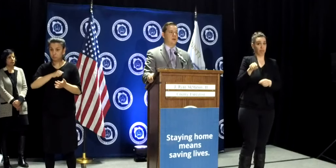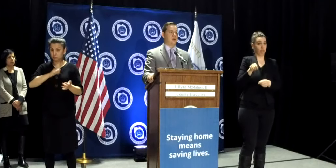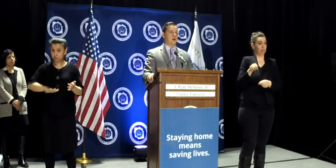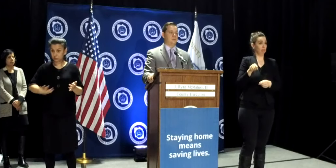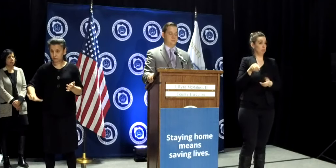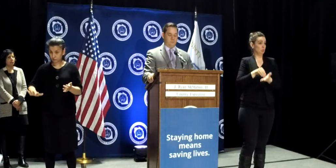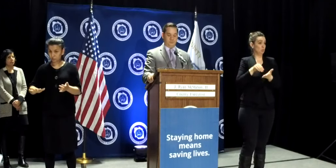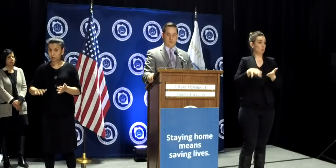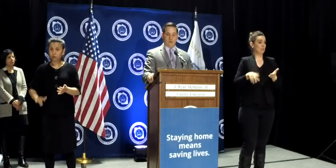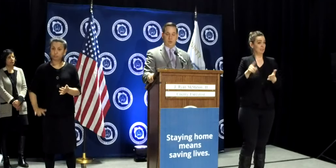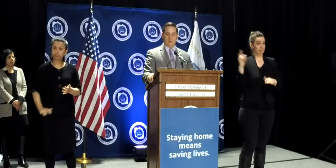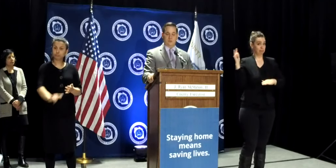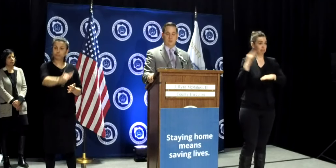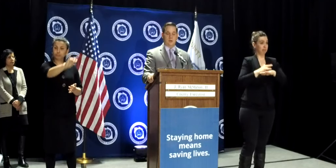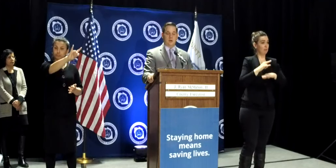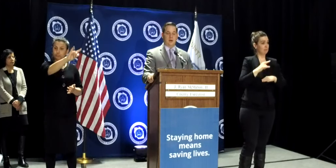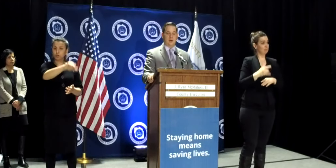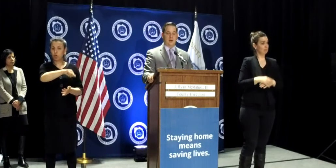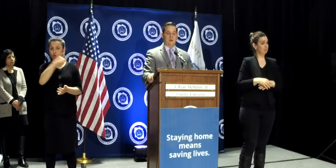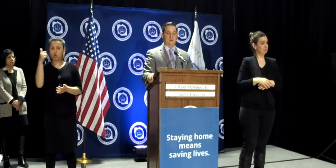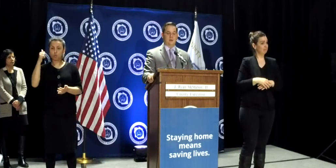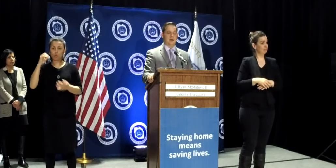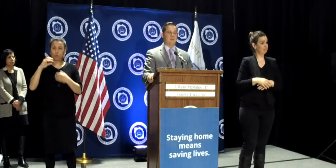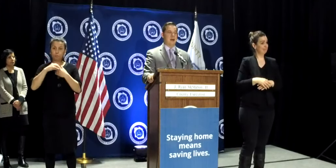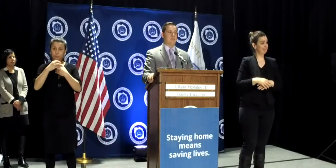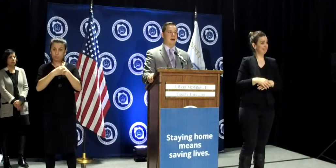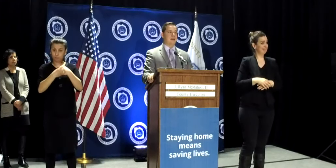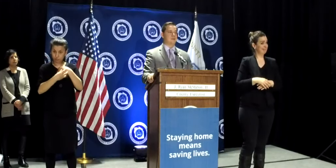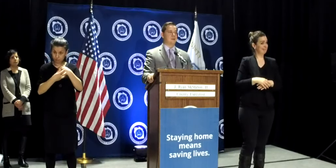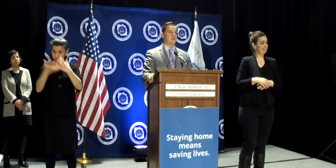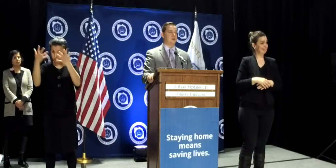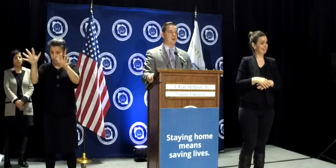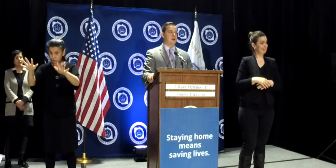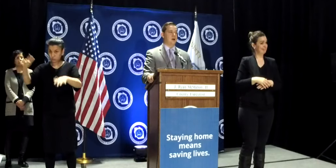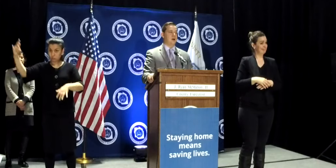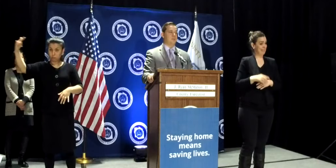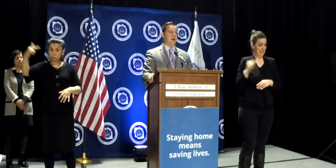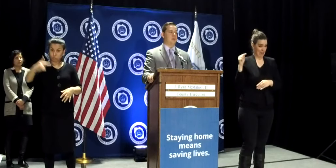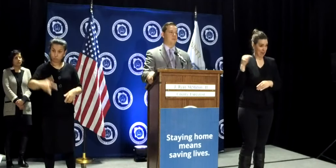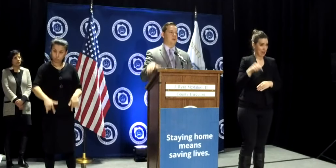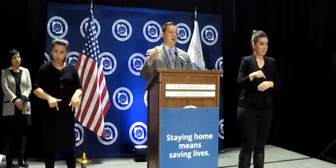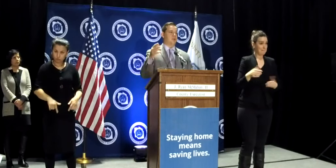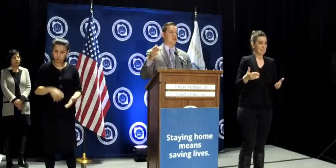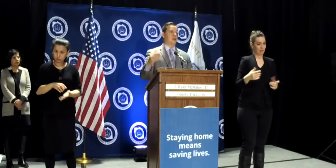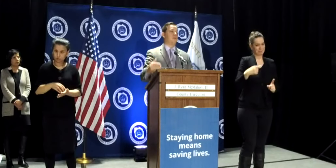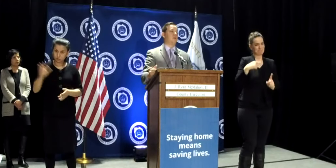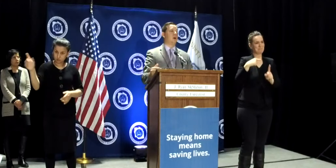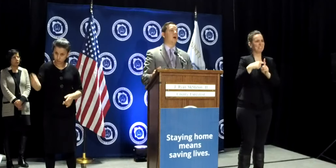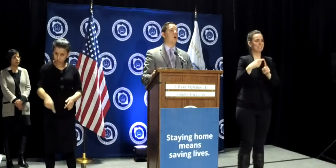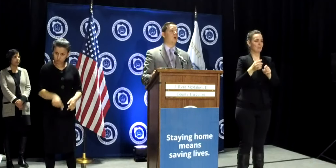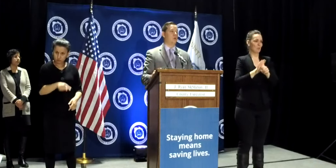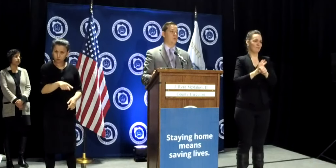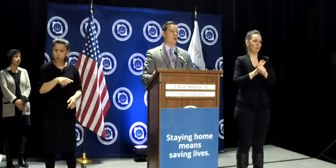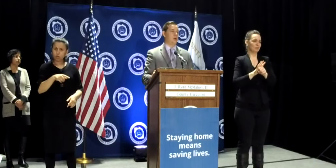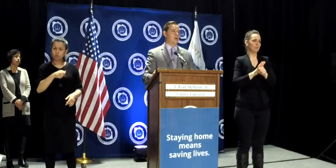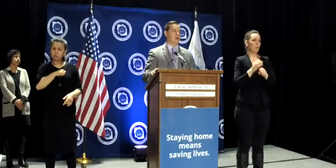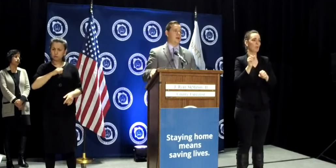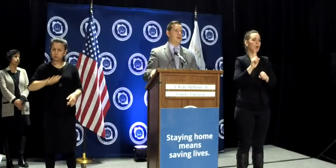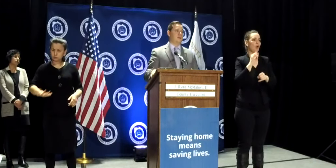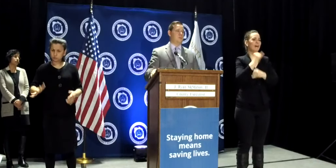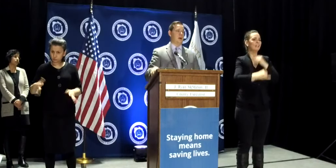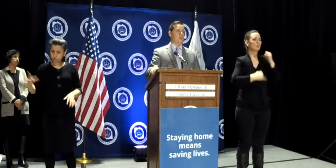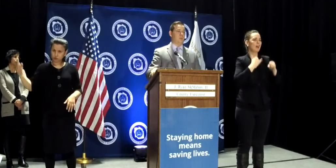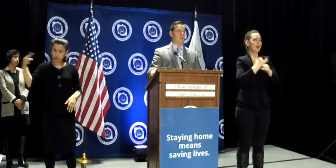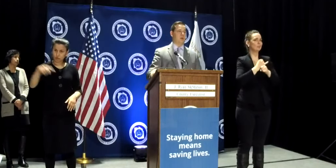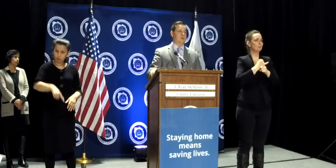when students came back positive, probably from international travel, and went home